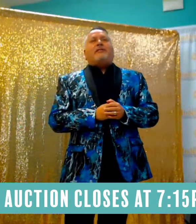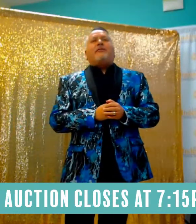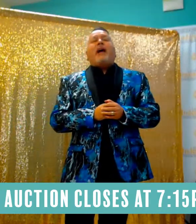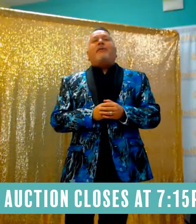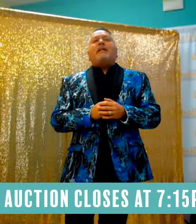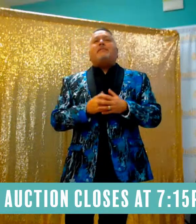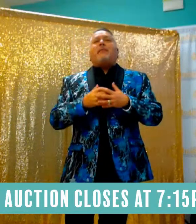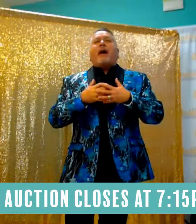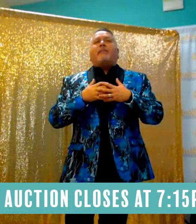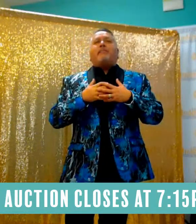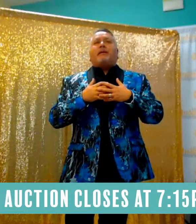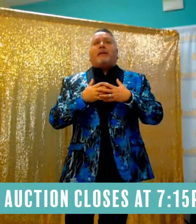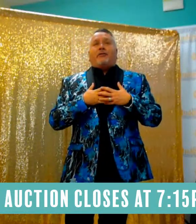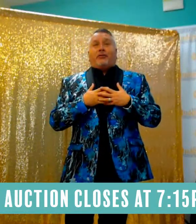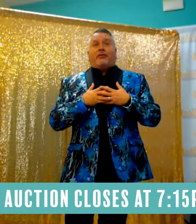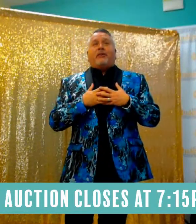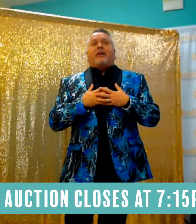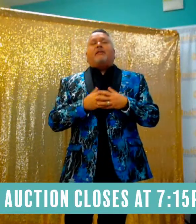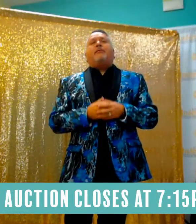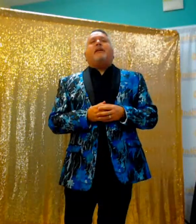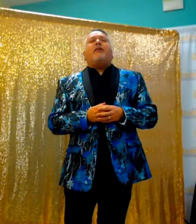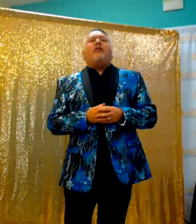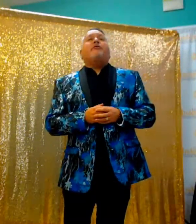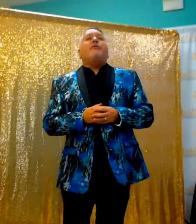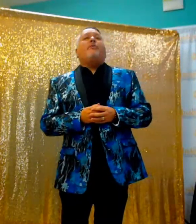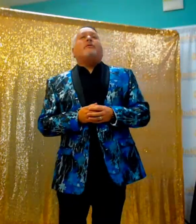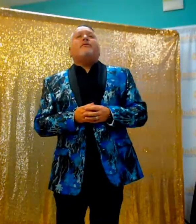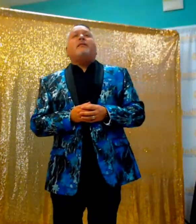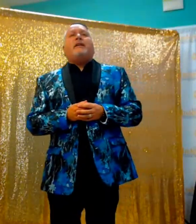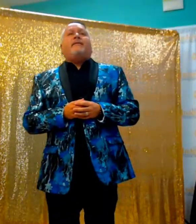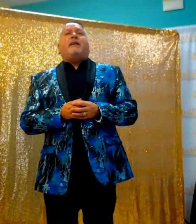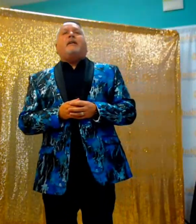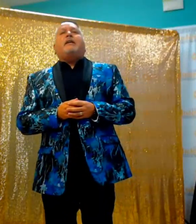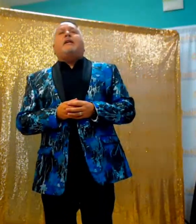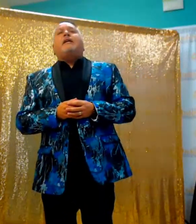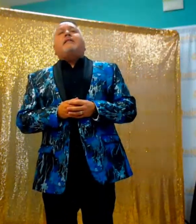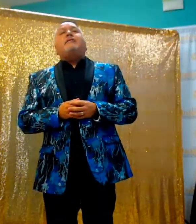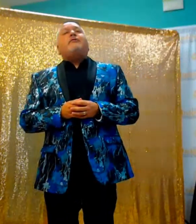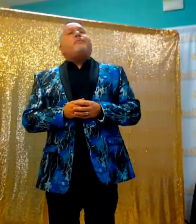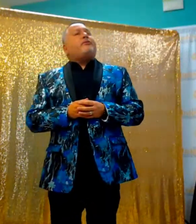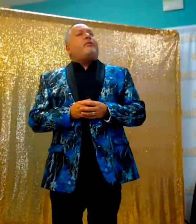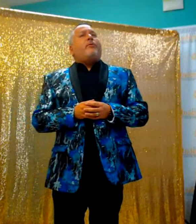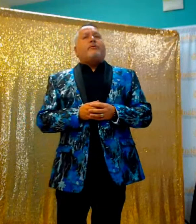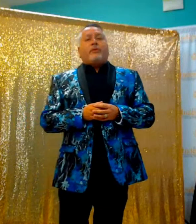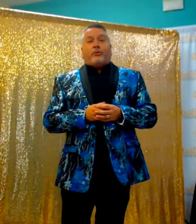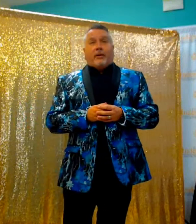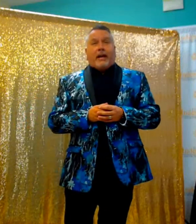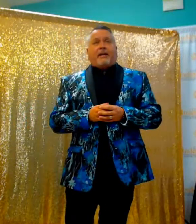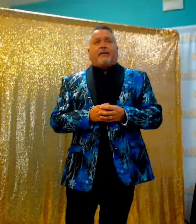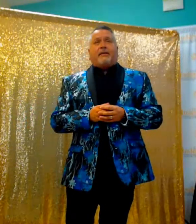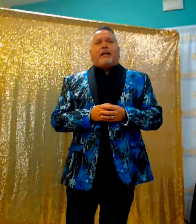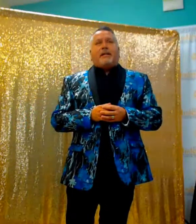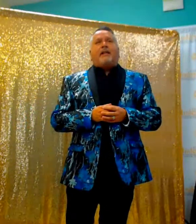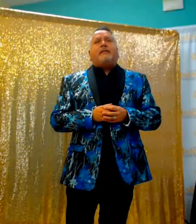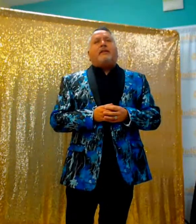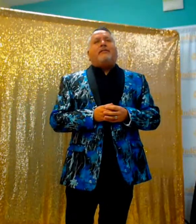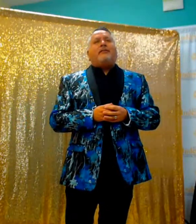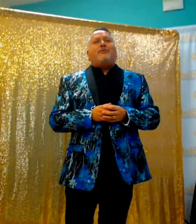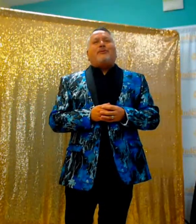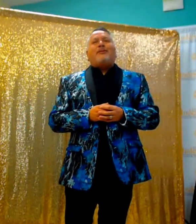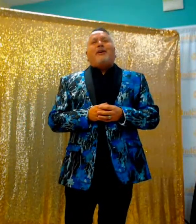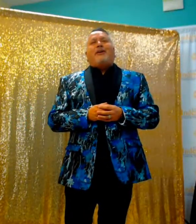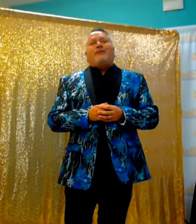All right, so now it's my pleasure to present our 2 awards for the evening. These two special awards were created by a